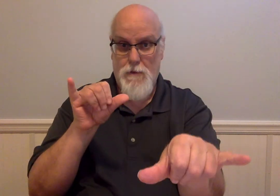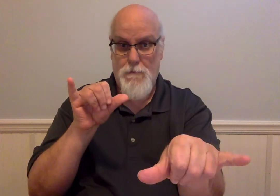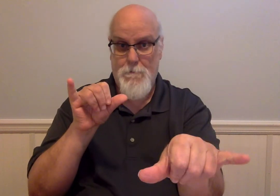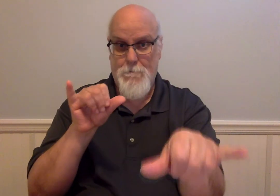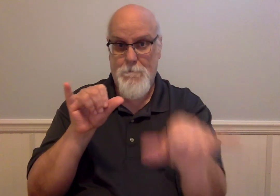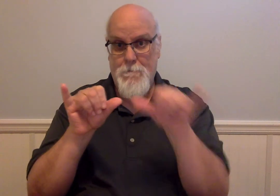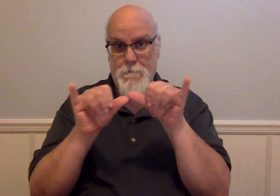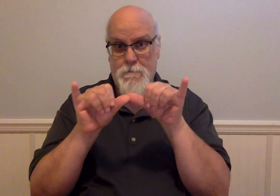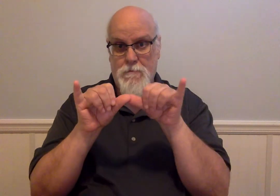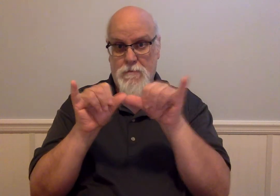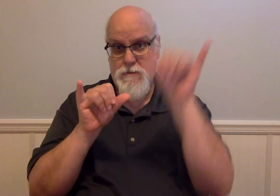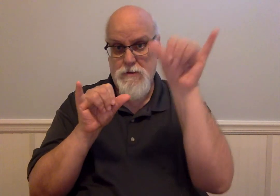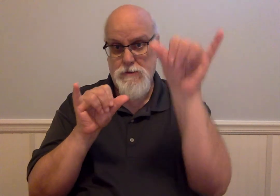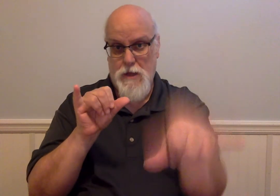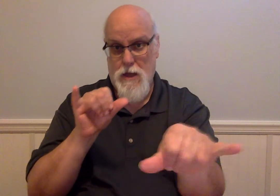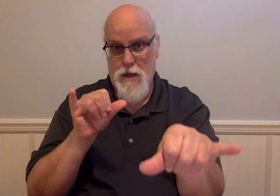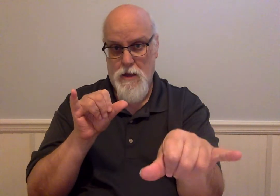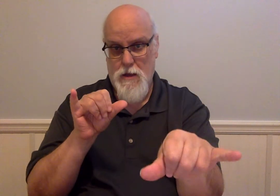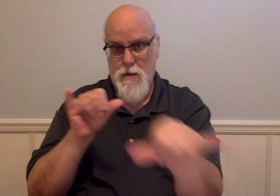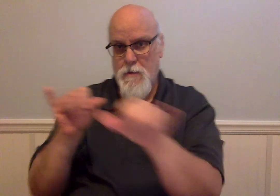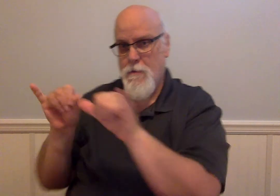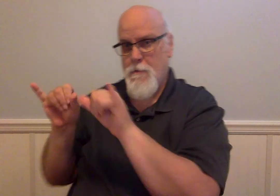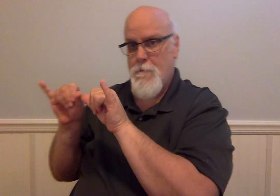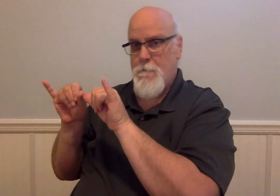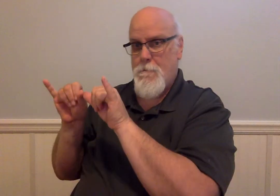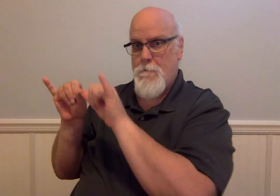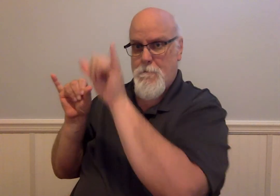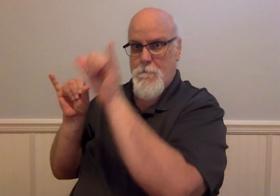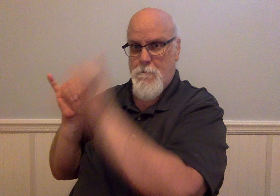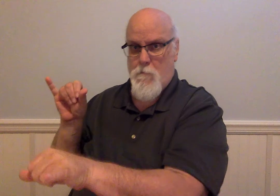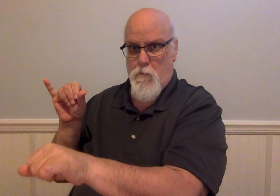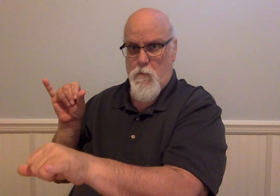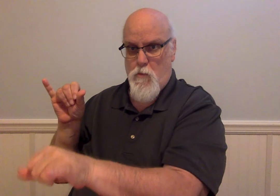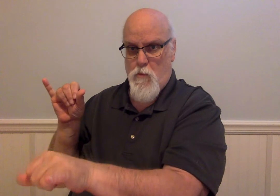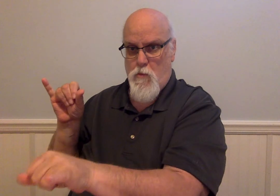To stay, you stay there, stay,